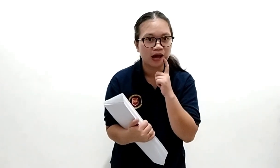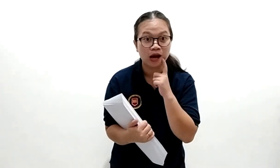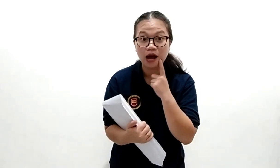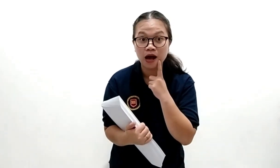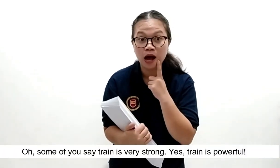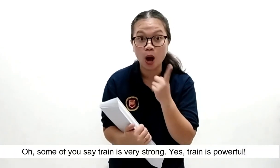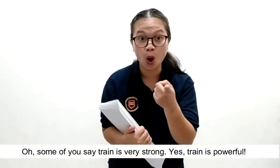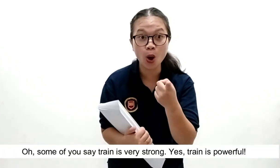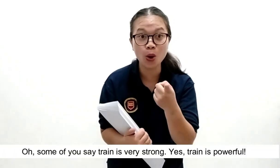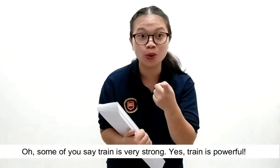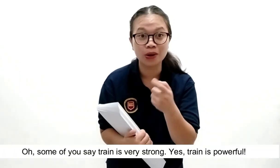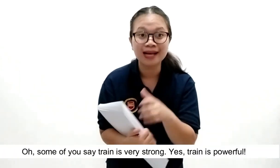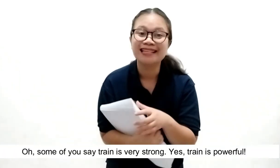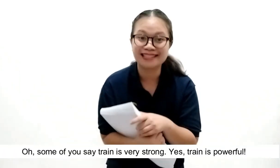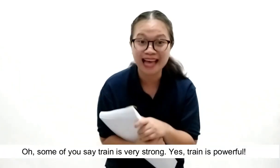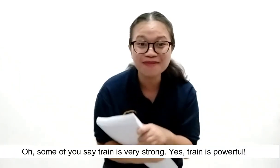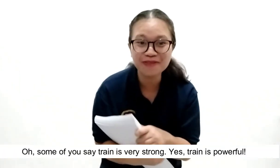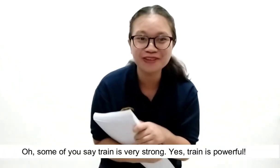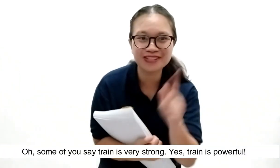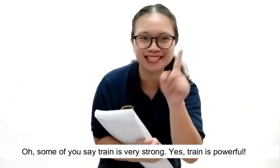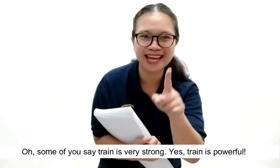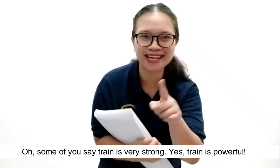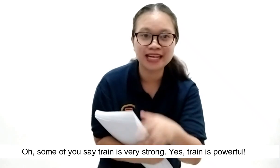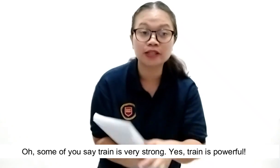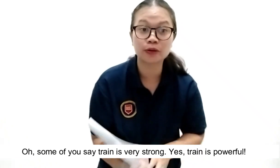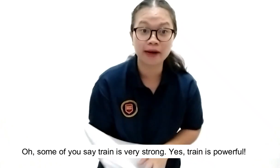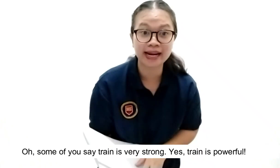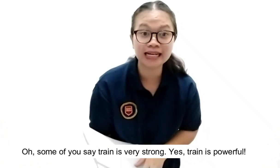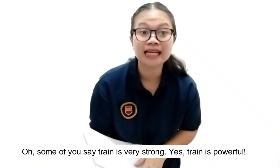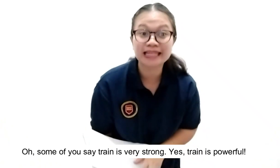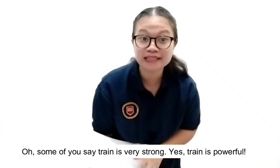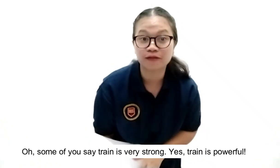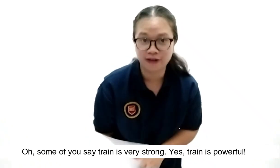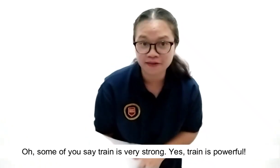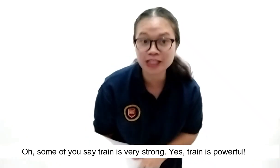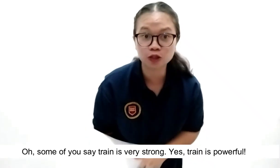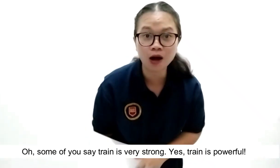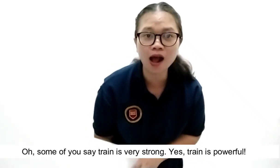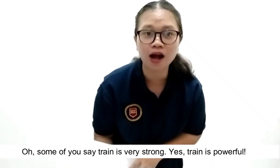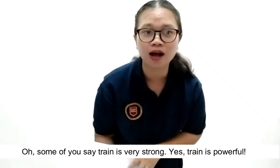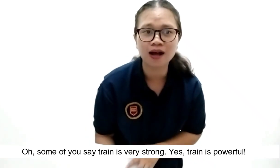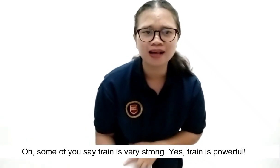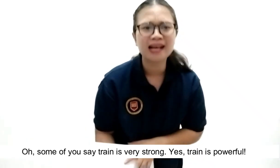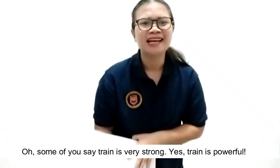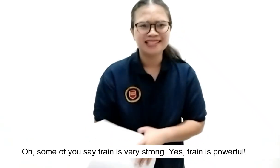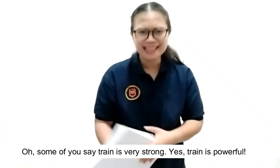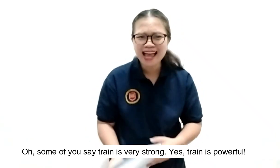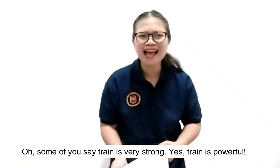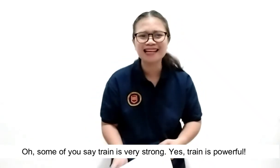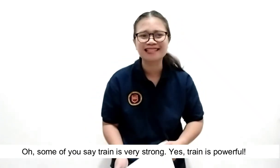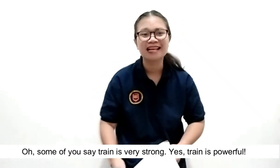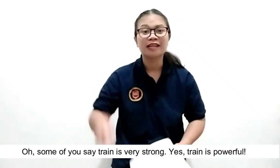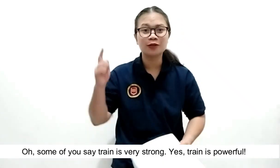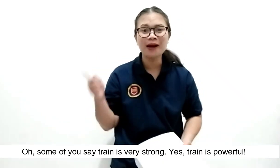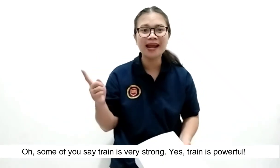oh some of you say train is very strong yes train